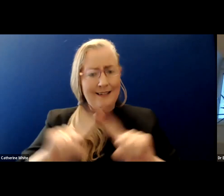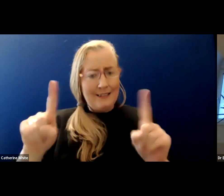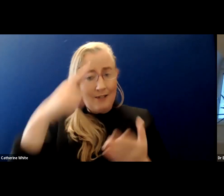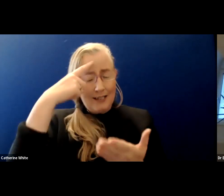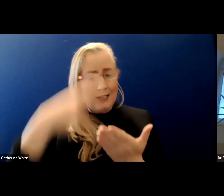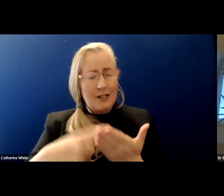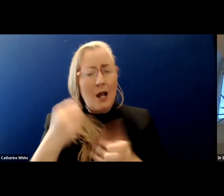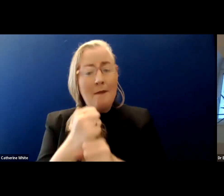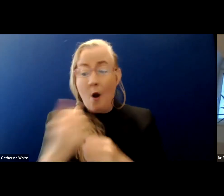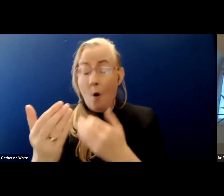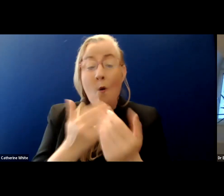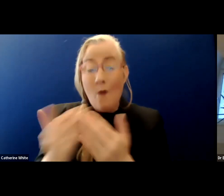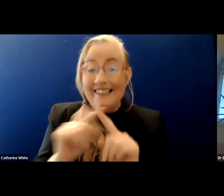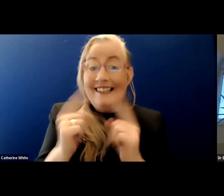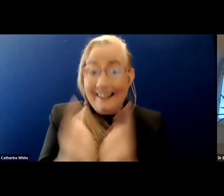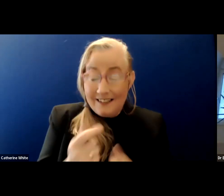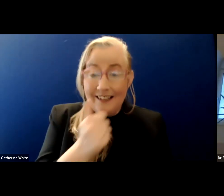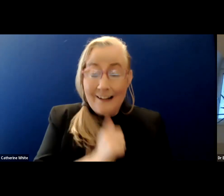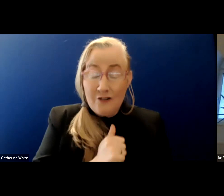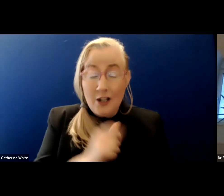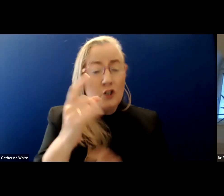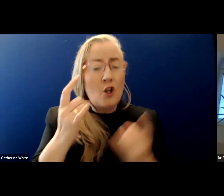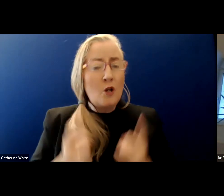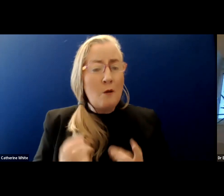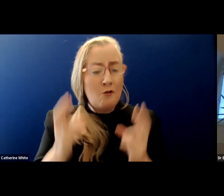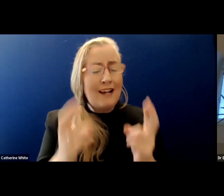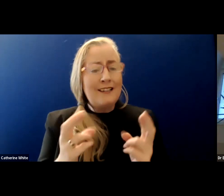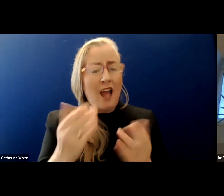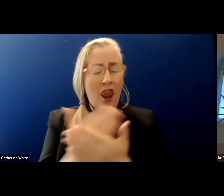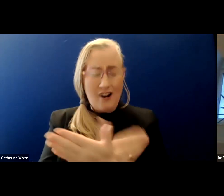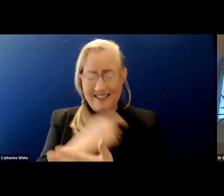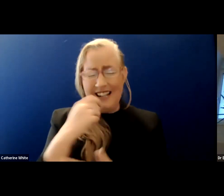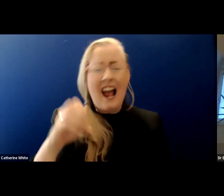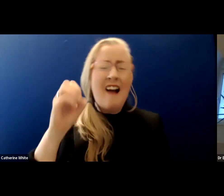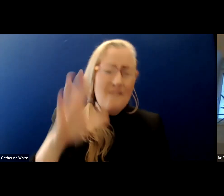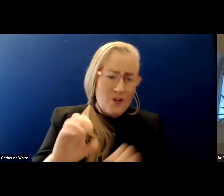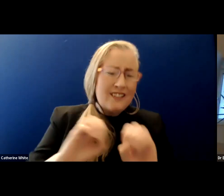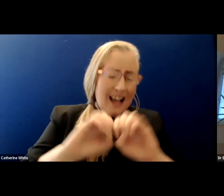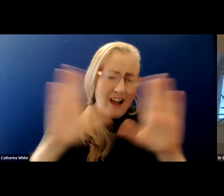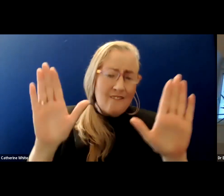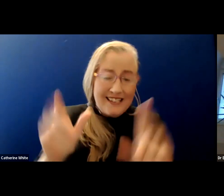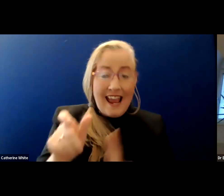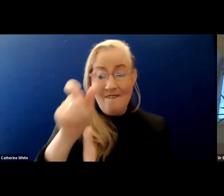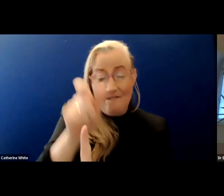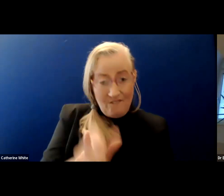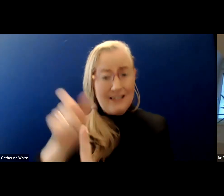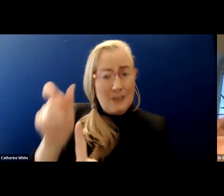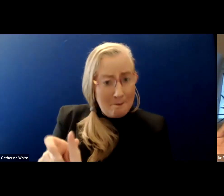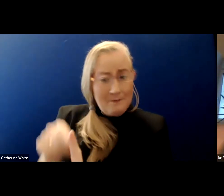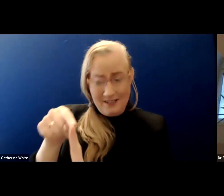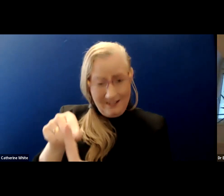about what the answer was. The human rights lawyers told me that, of course, it's obvious that the individuals can be victims of this